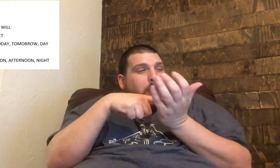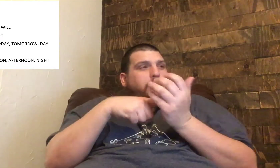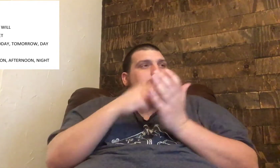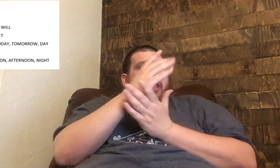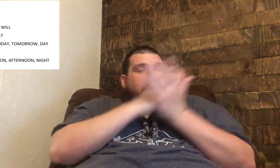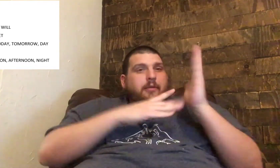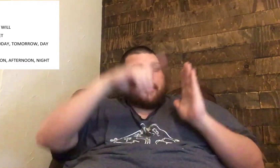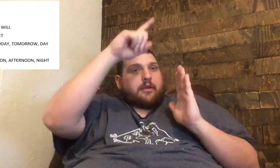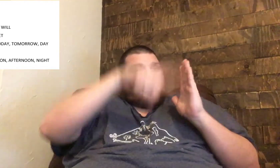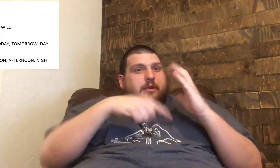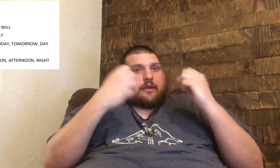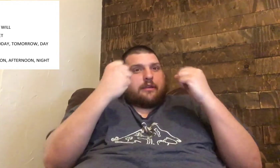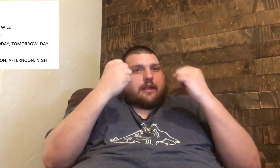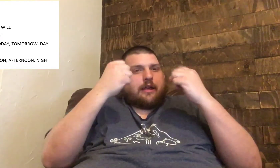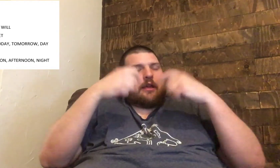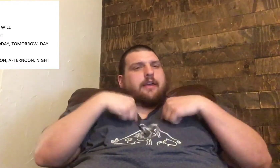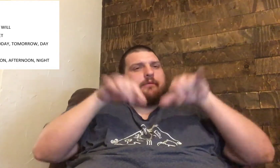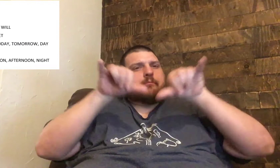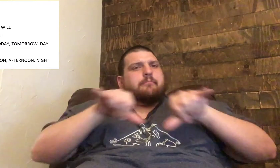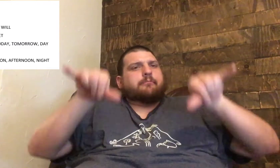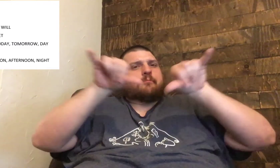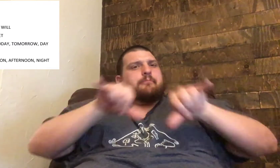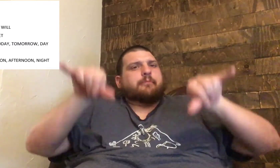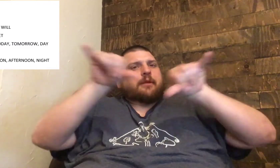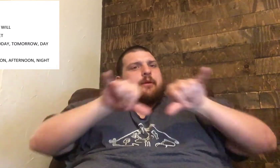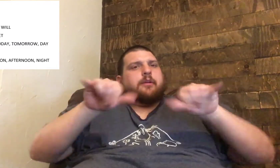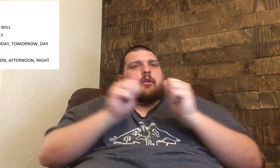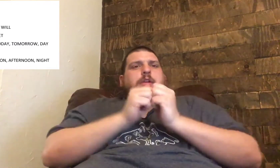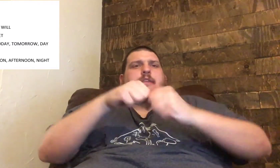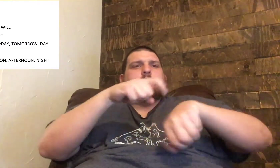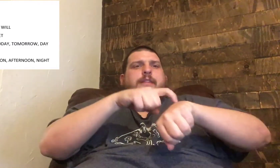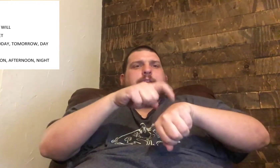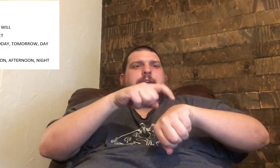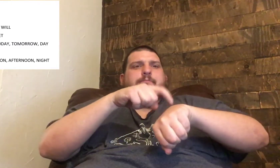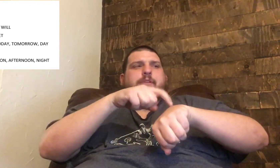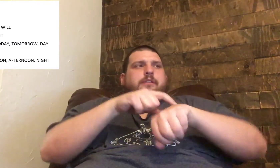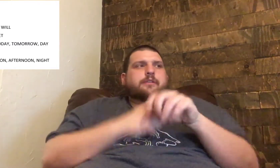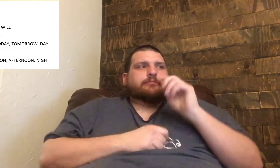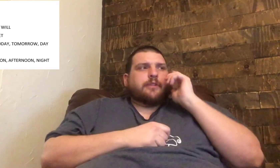You'll notice there are some signs have a pattern with time.